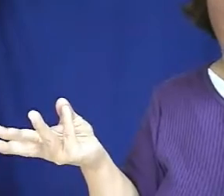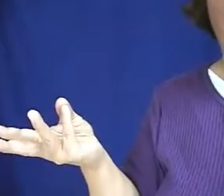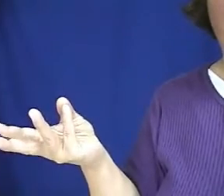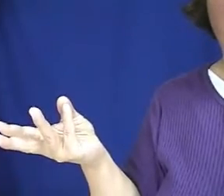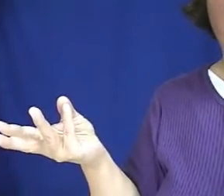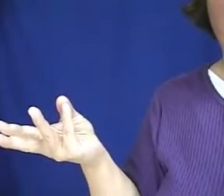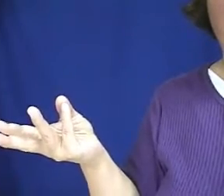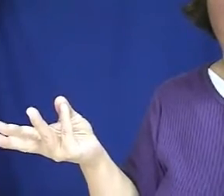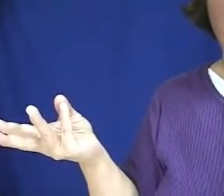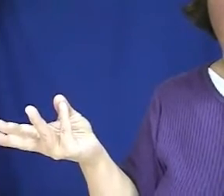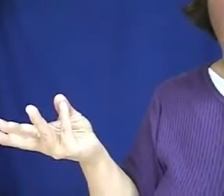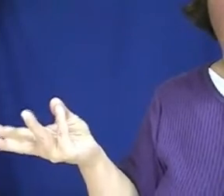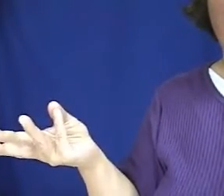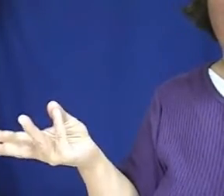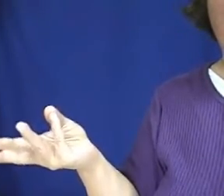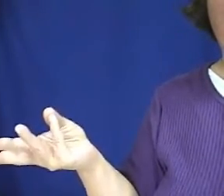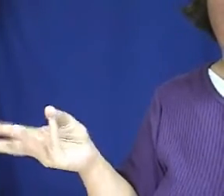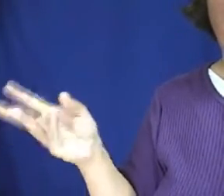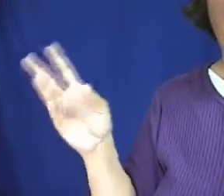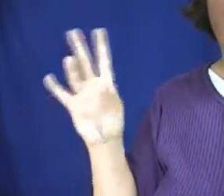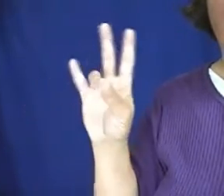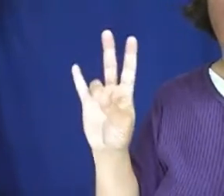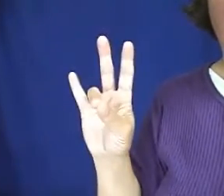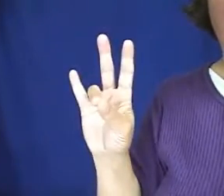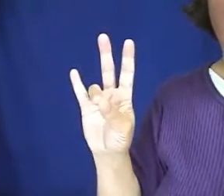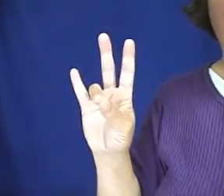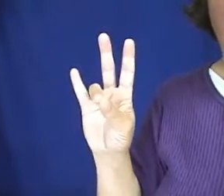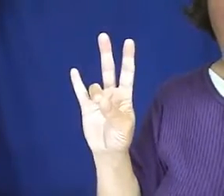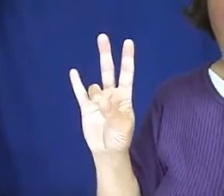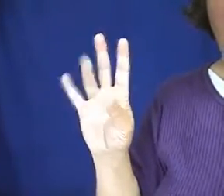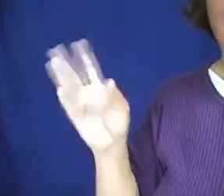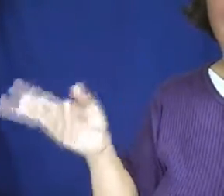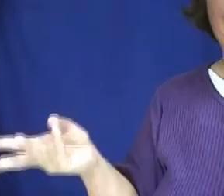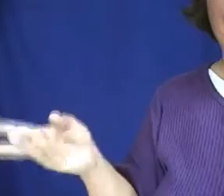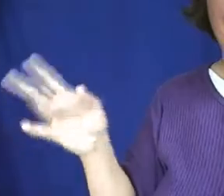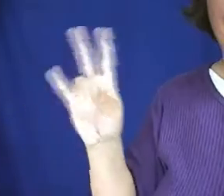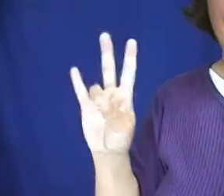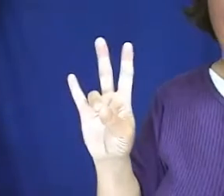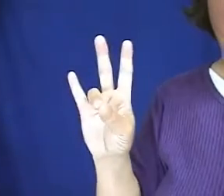up for the 6 and come up to the 7. 67.